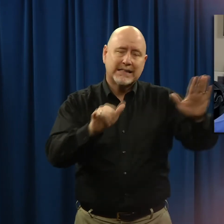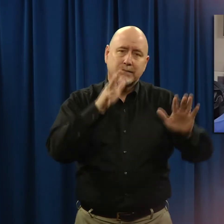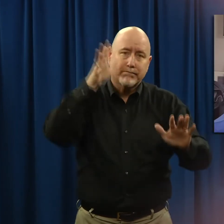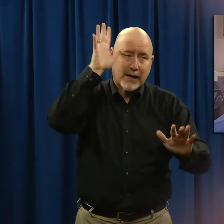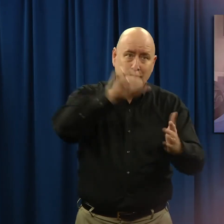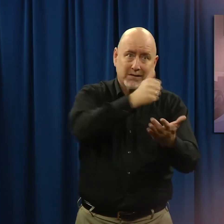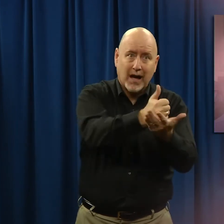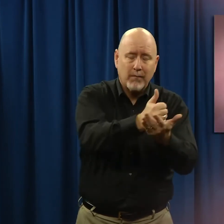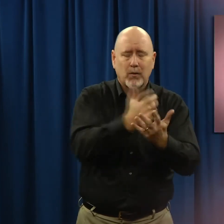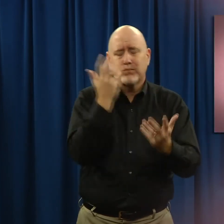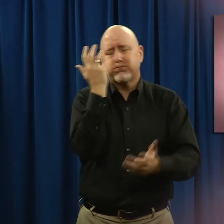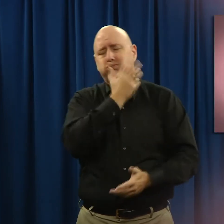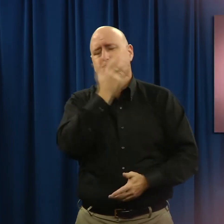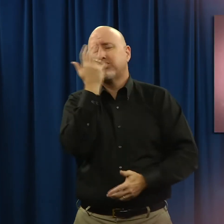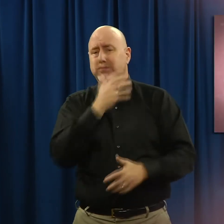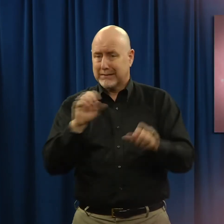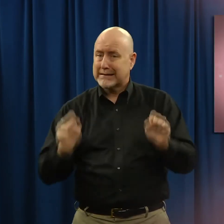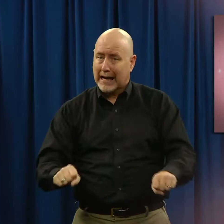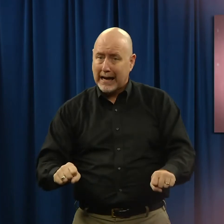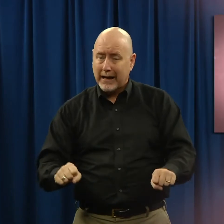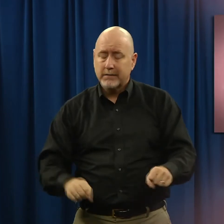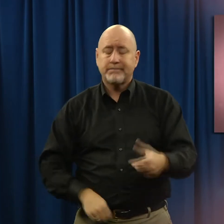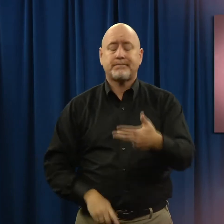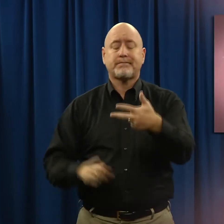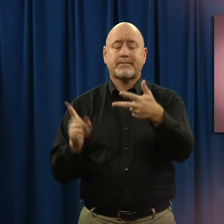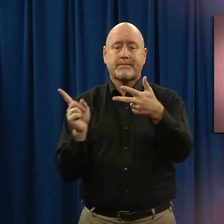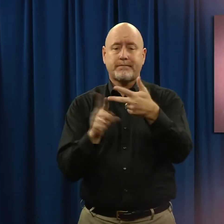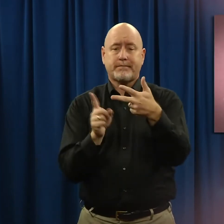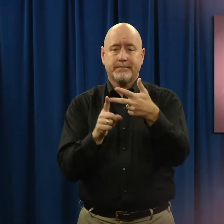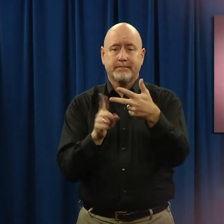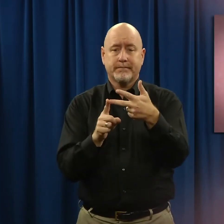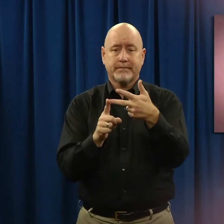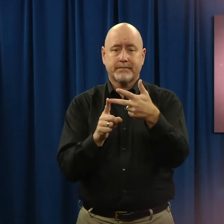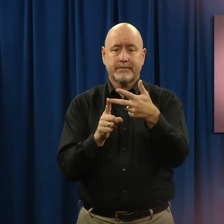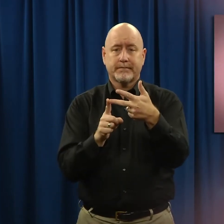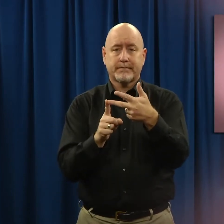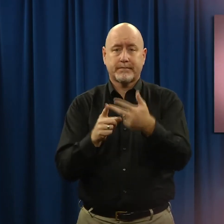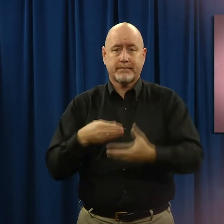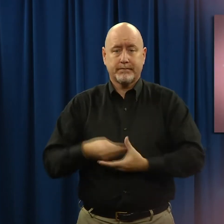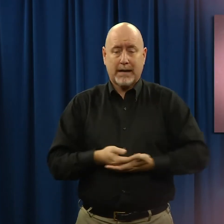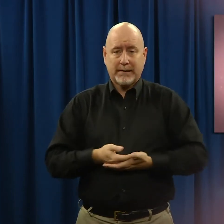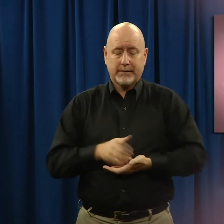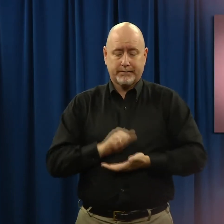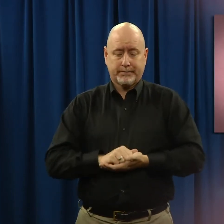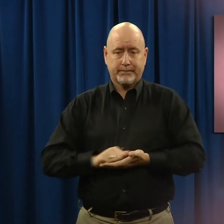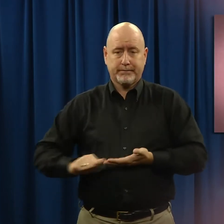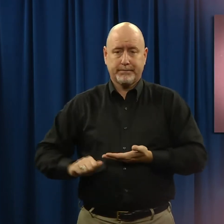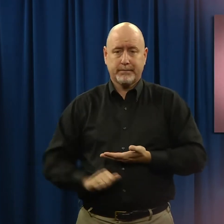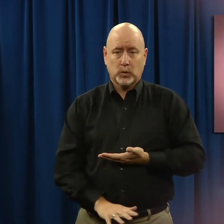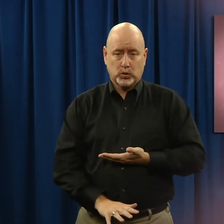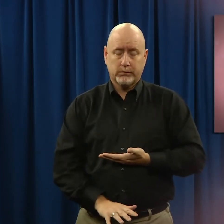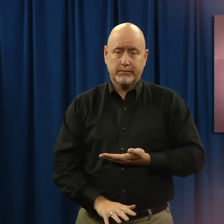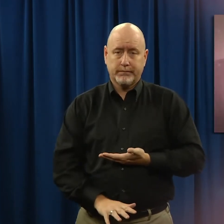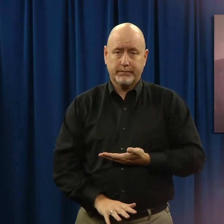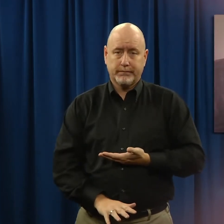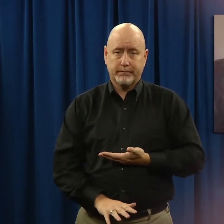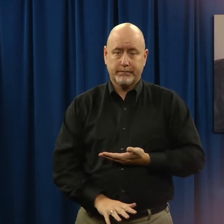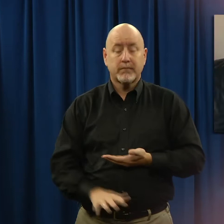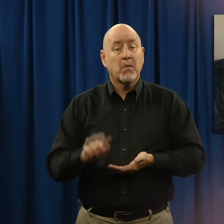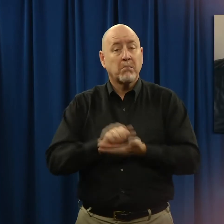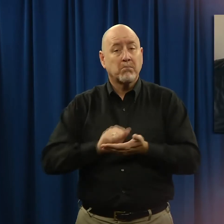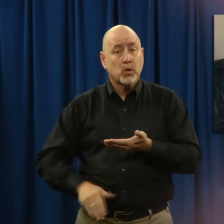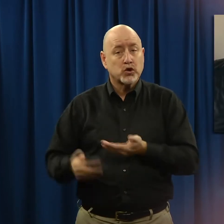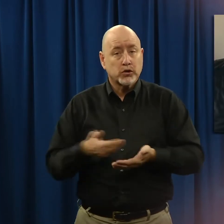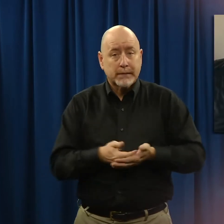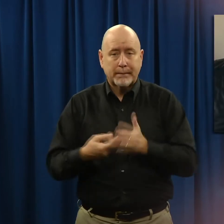adoptive parents. The third option is that you could have your child aborted. Having an abortion